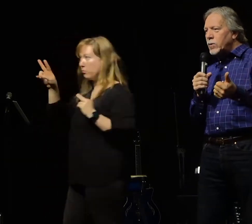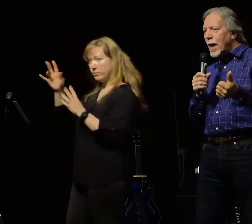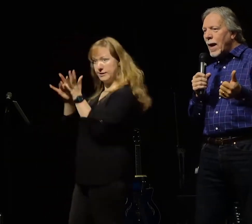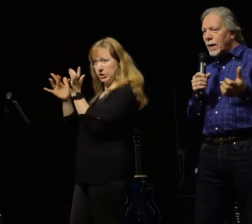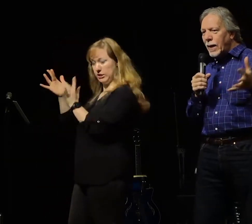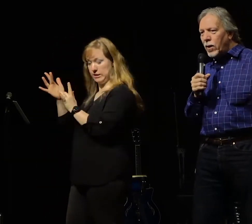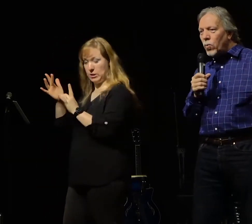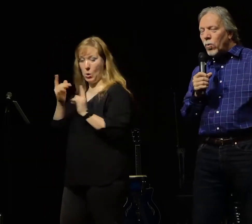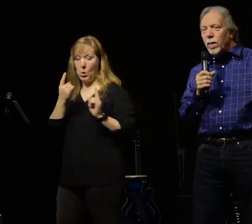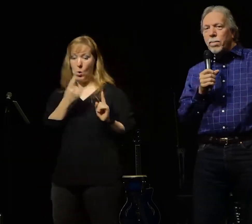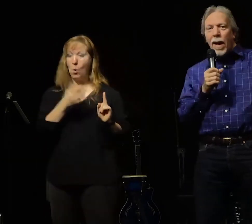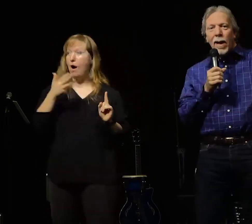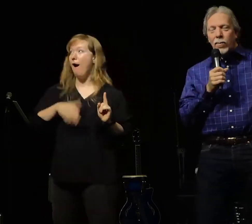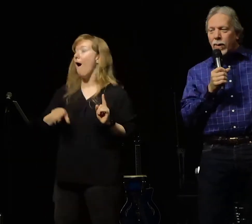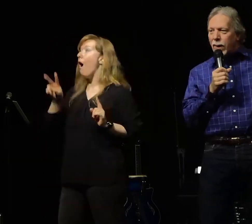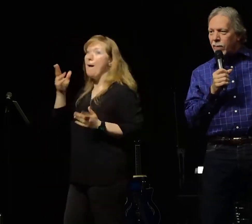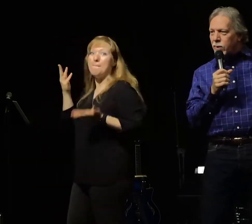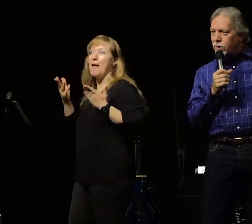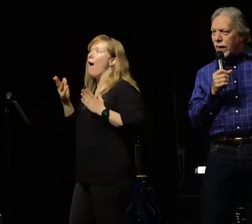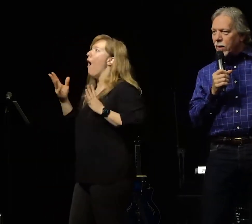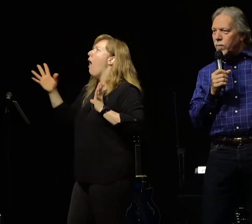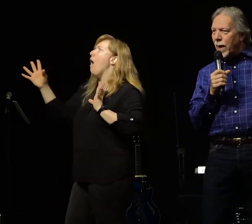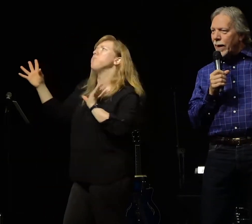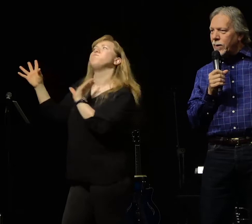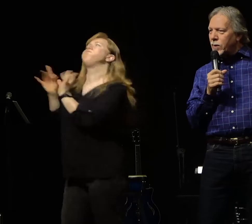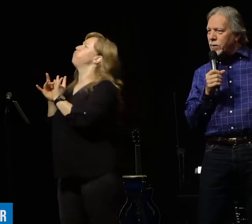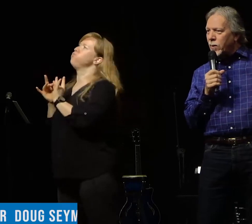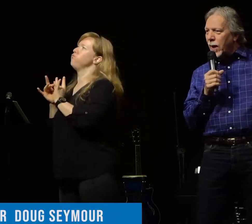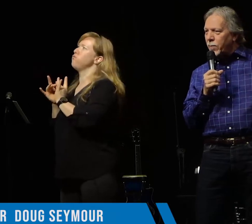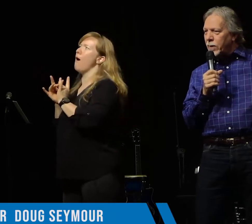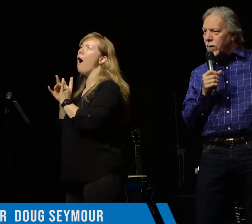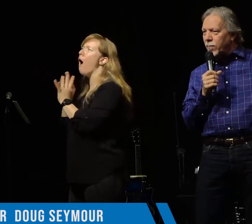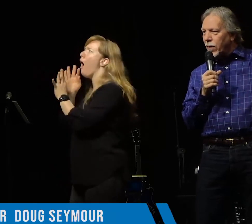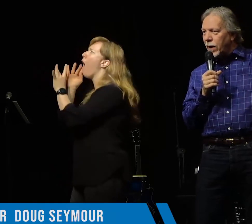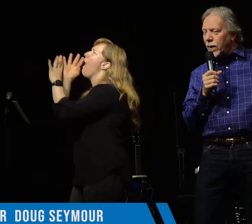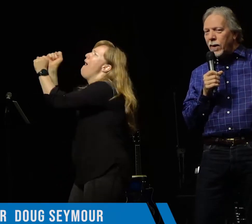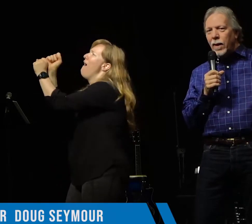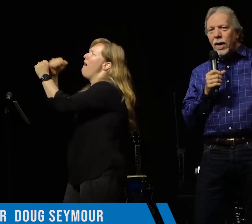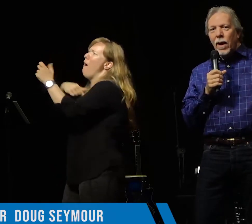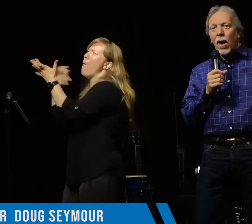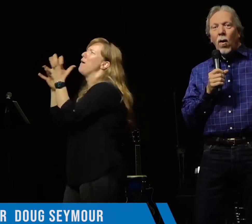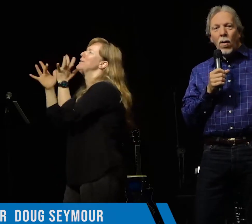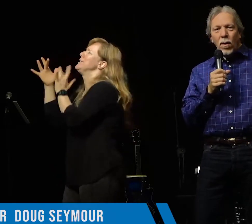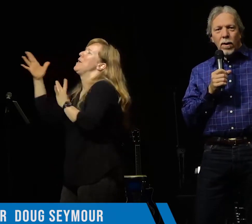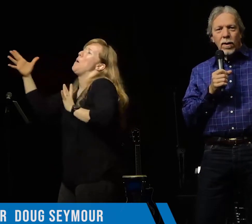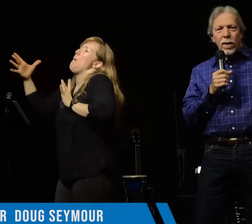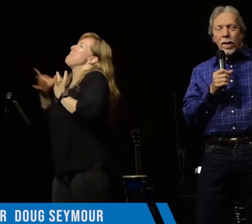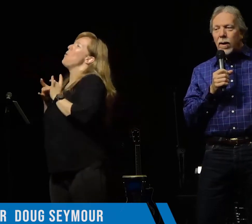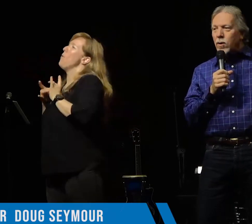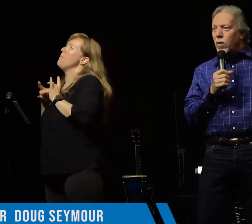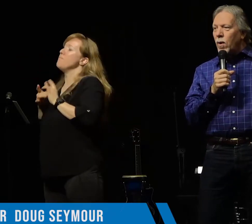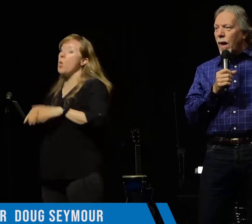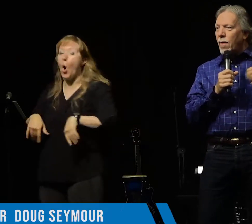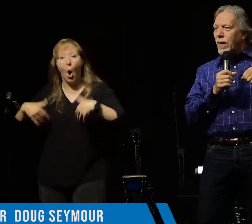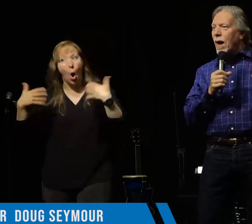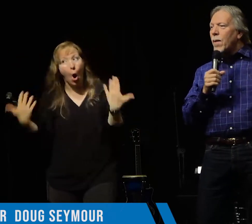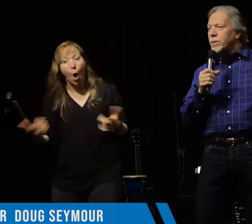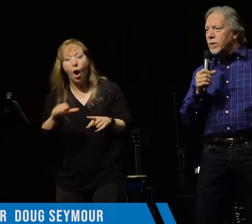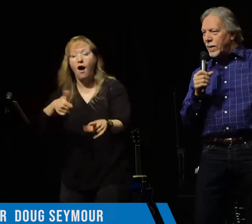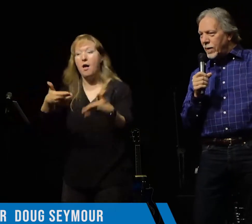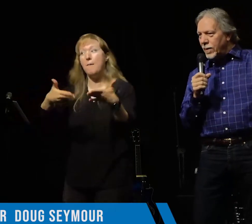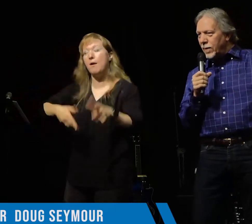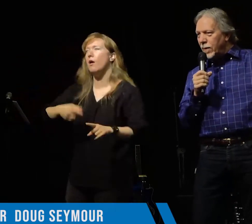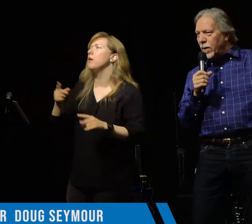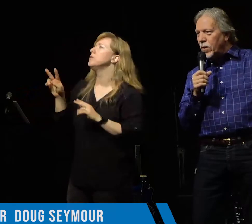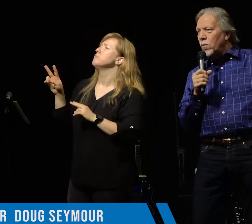attracted tightly, and you want to bond with him just like those magnets that you can't be separated, or you have the